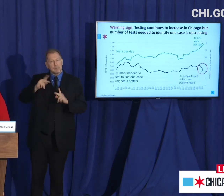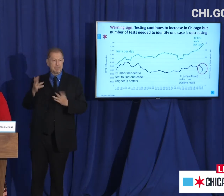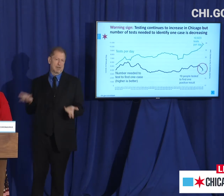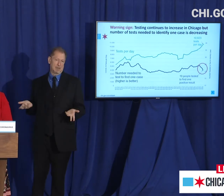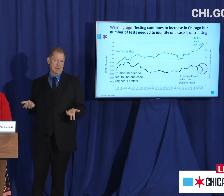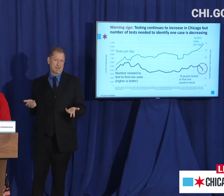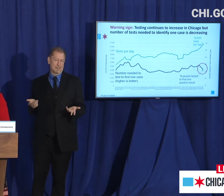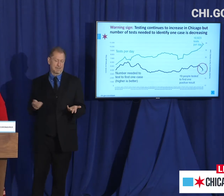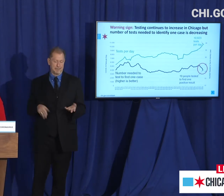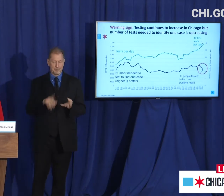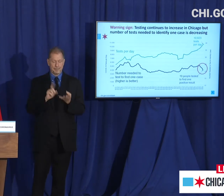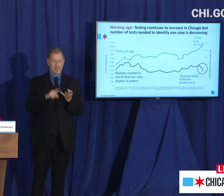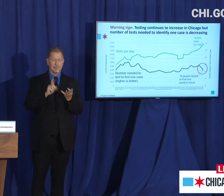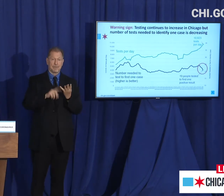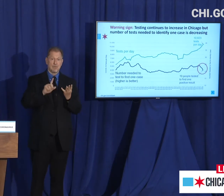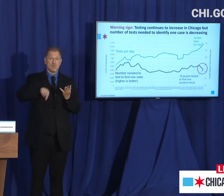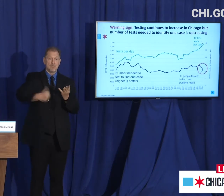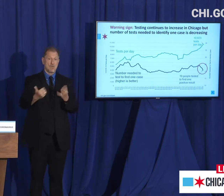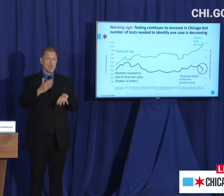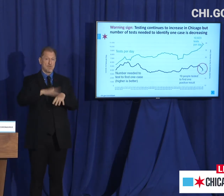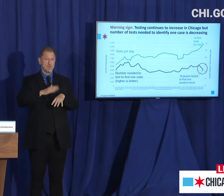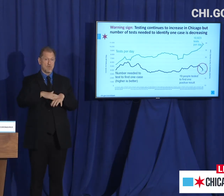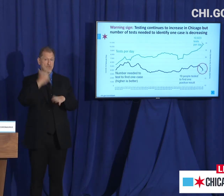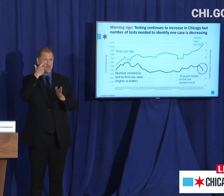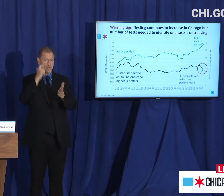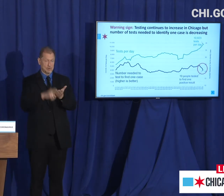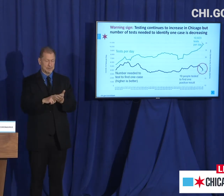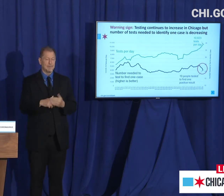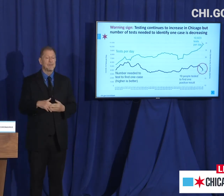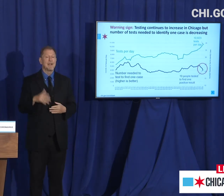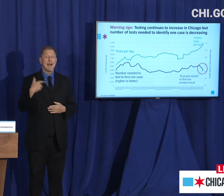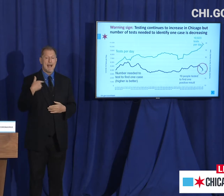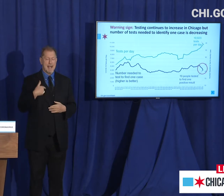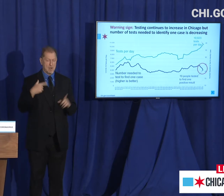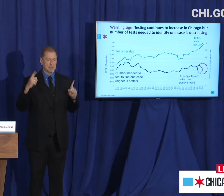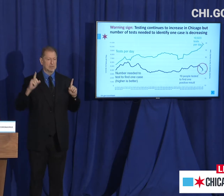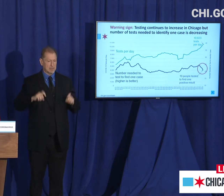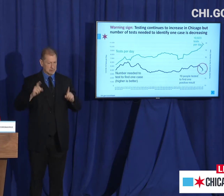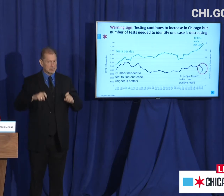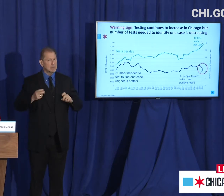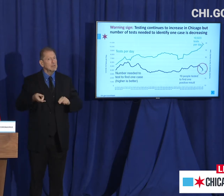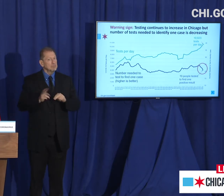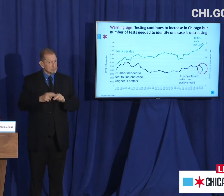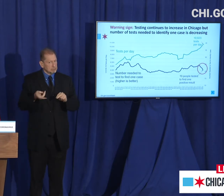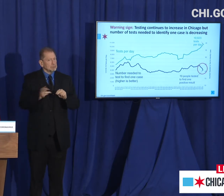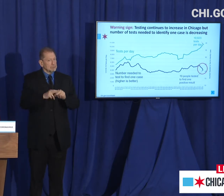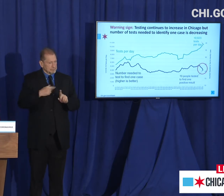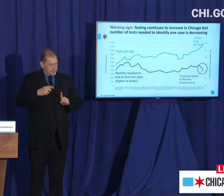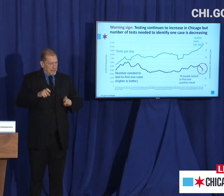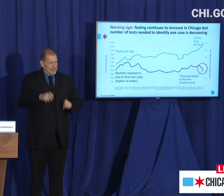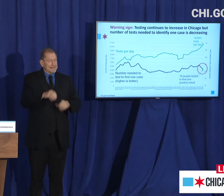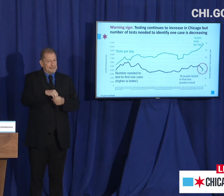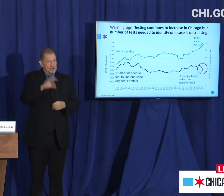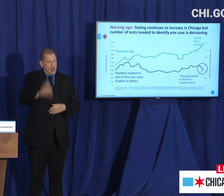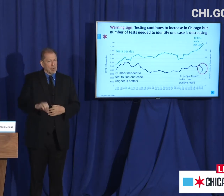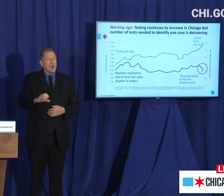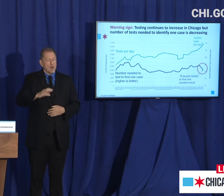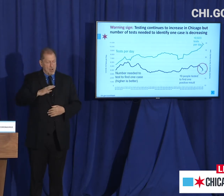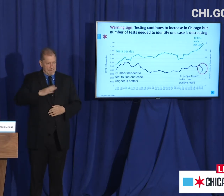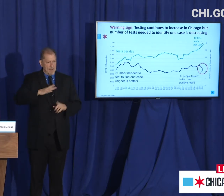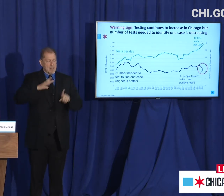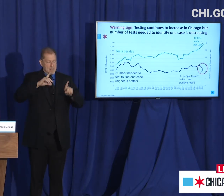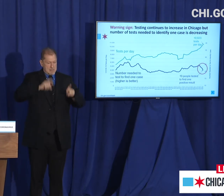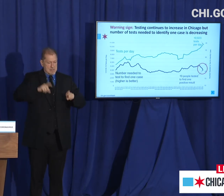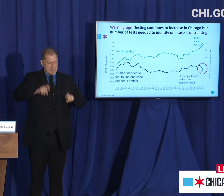Another warning sign. Testing continues to increase in Chicago, yes, but the number of